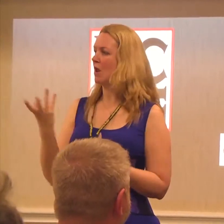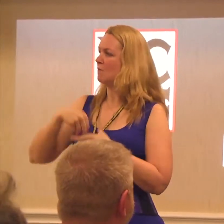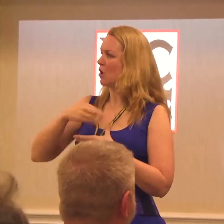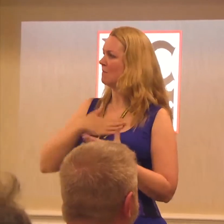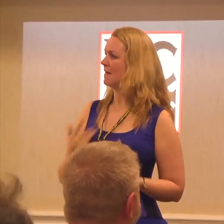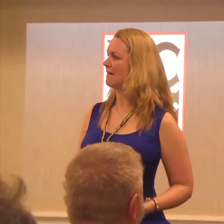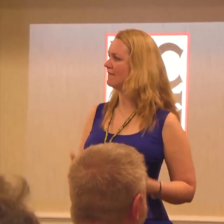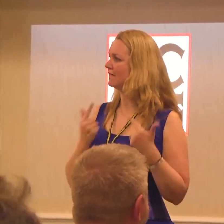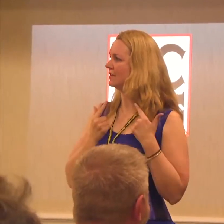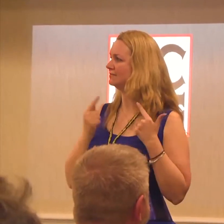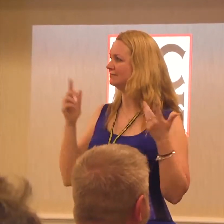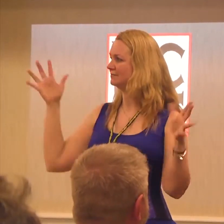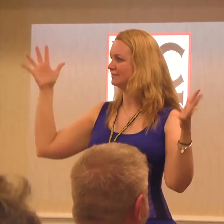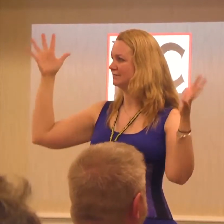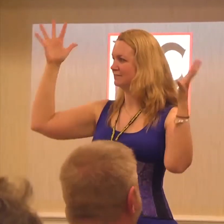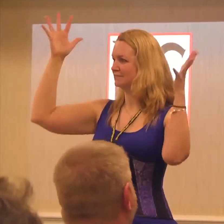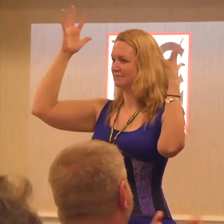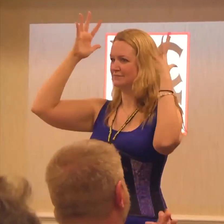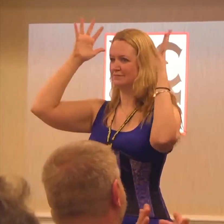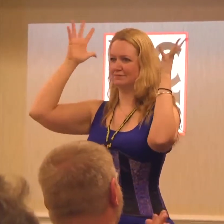life.